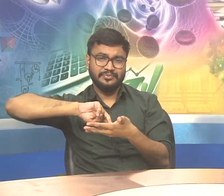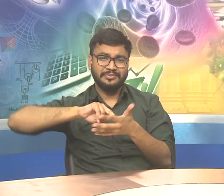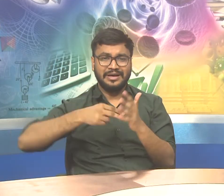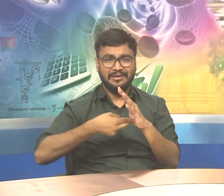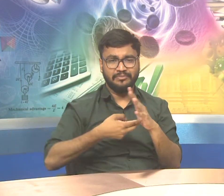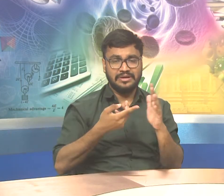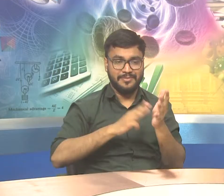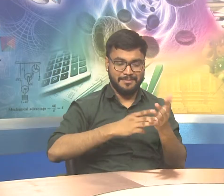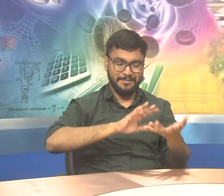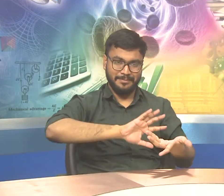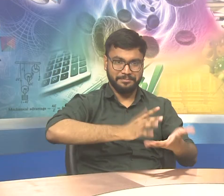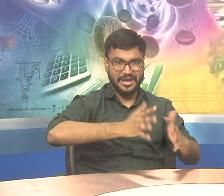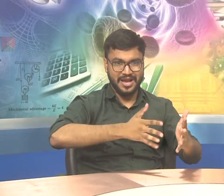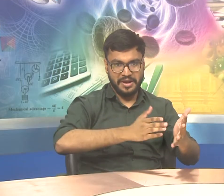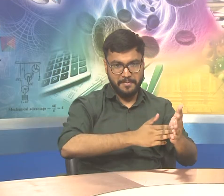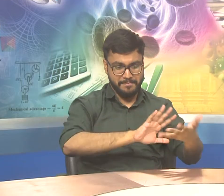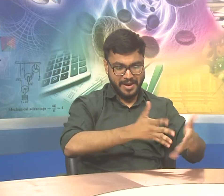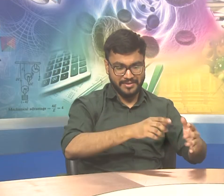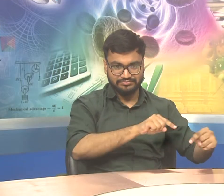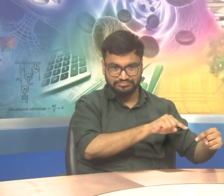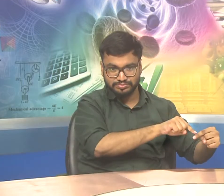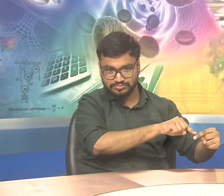Next is turbine.